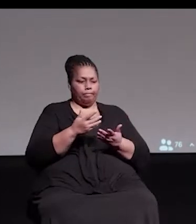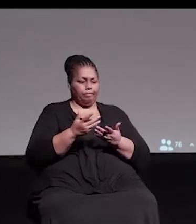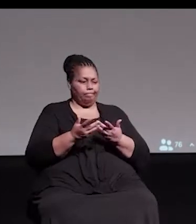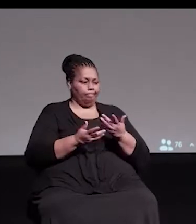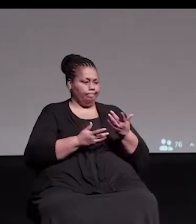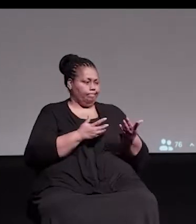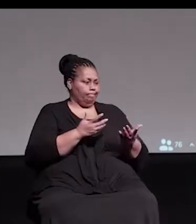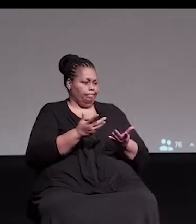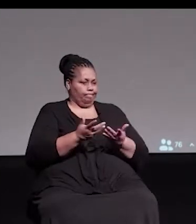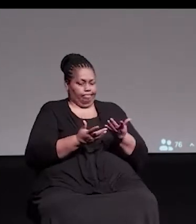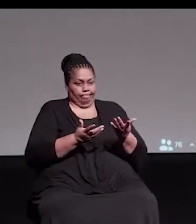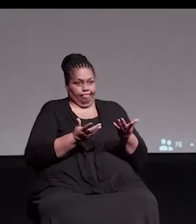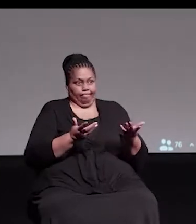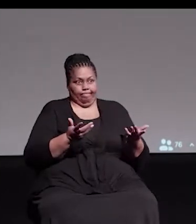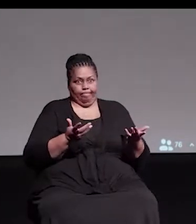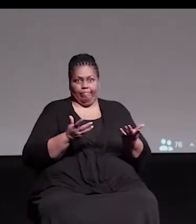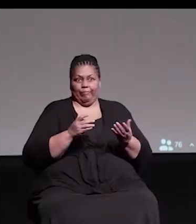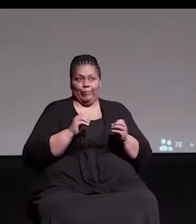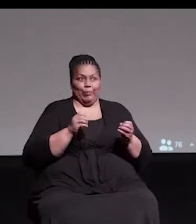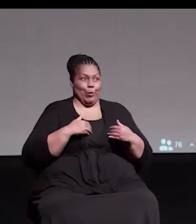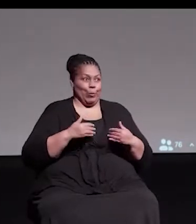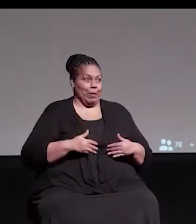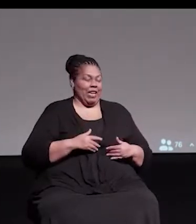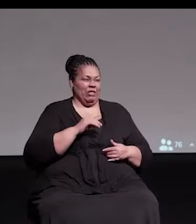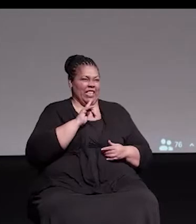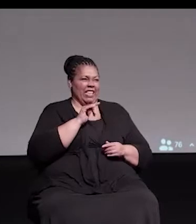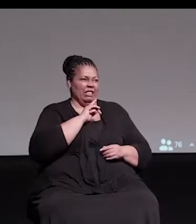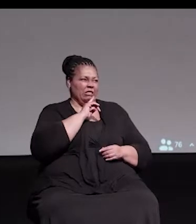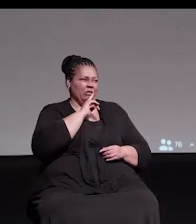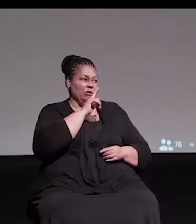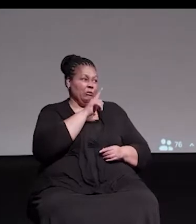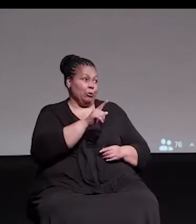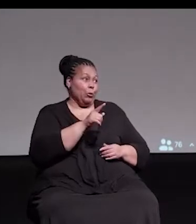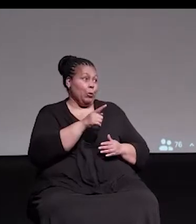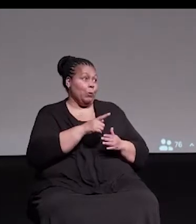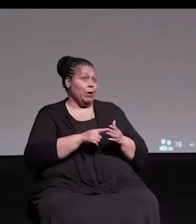what nobody's really sure what the editor does outside of our niche.